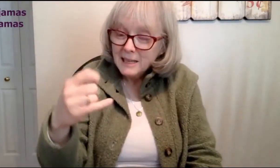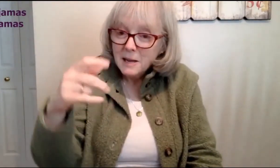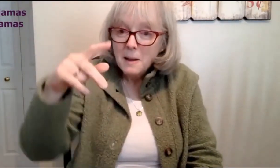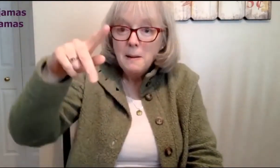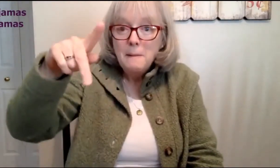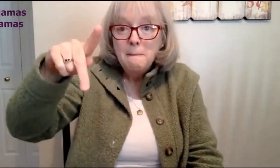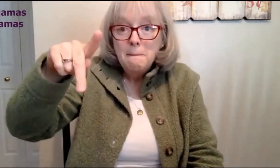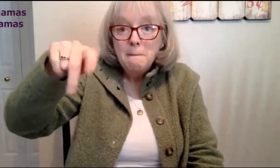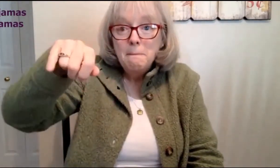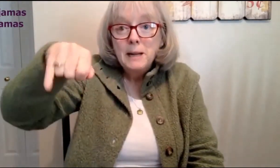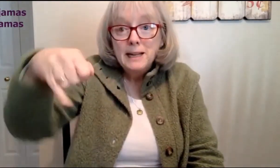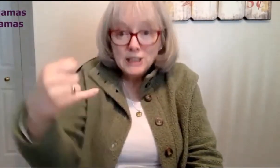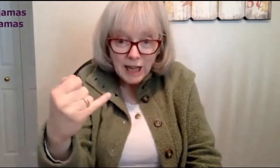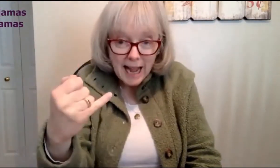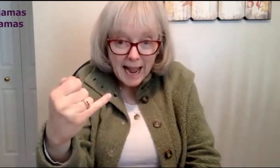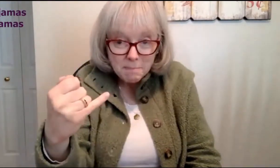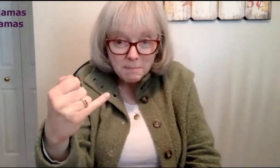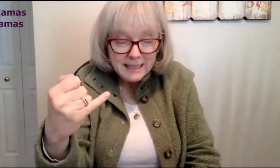Pajamas.